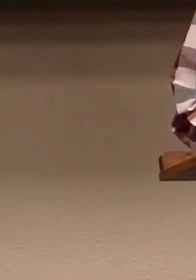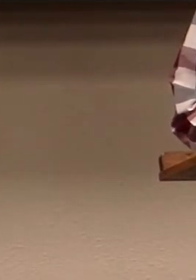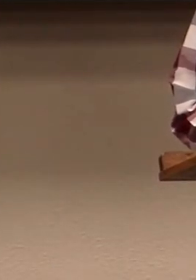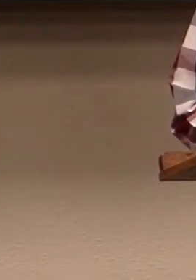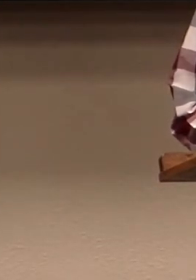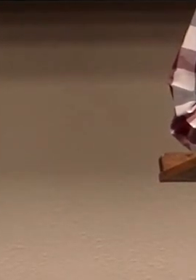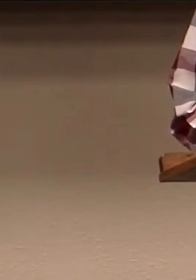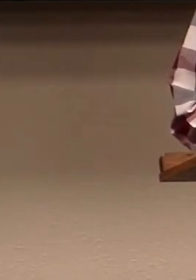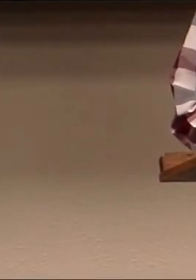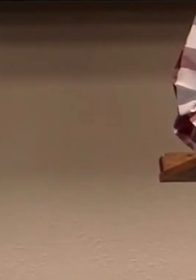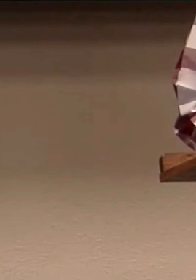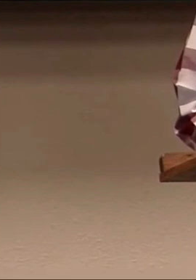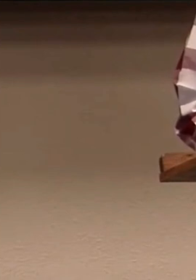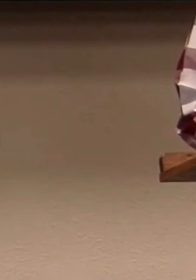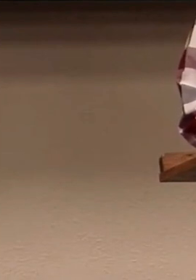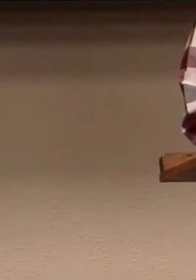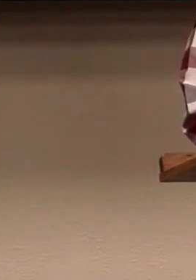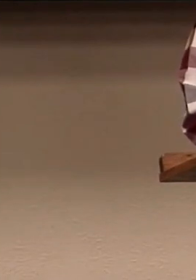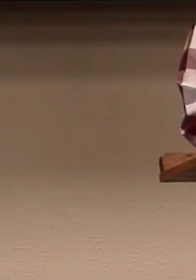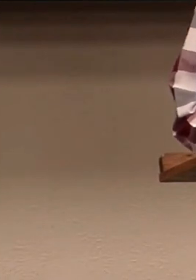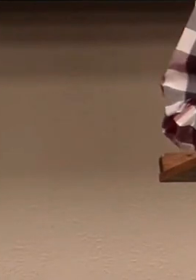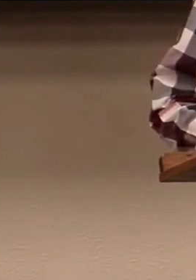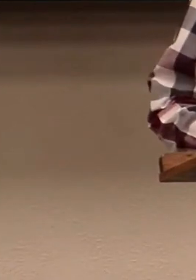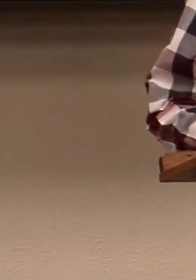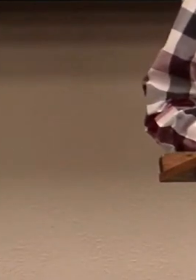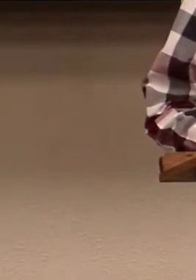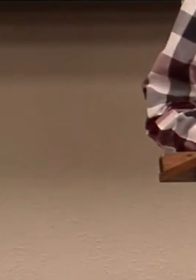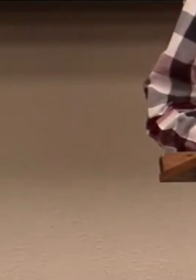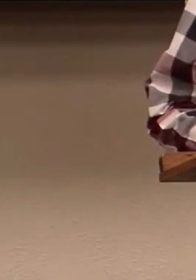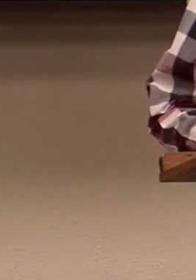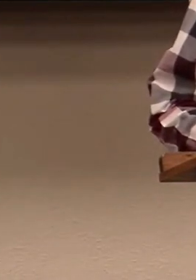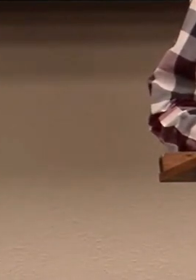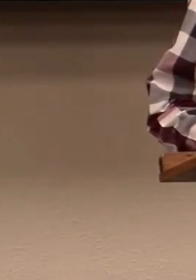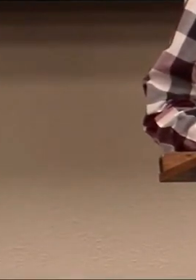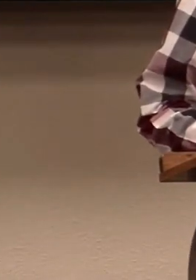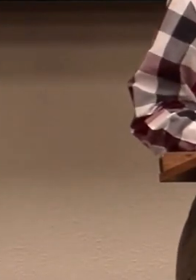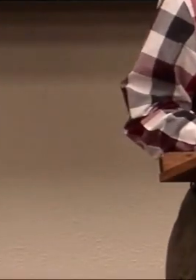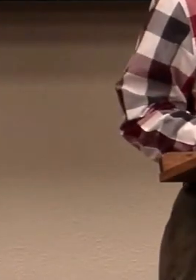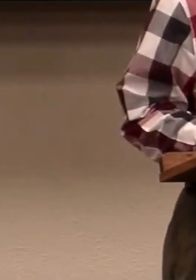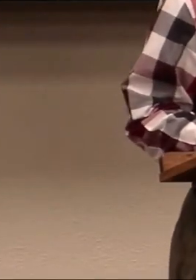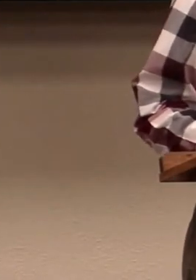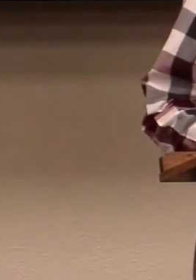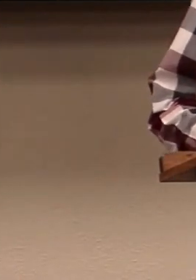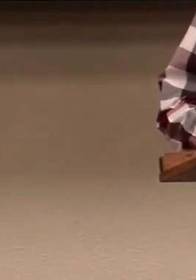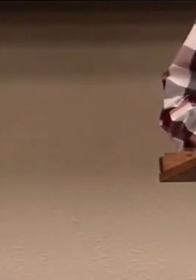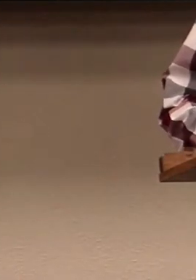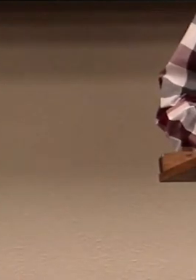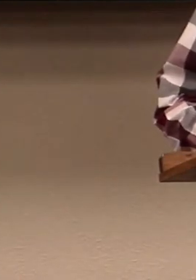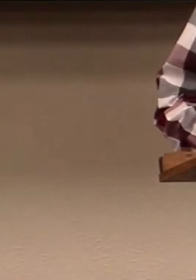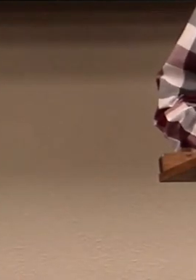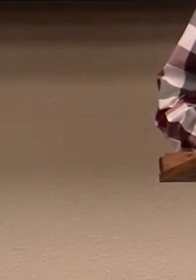1, verses 2 through 4. James chapter 1, verses 2 through 4.